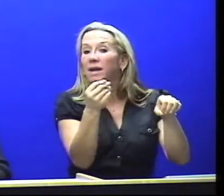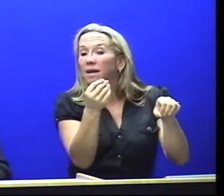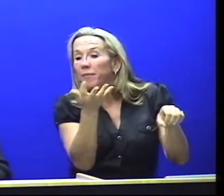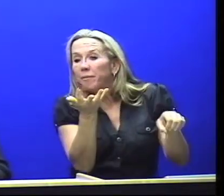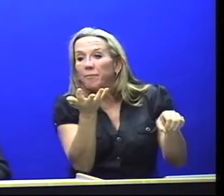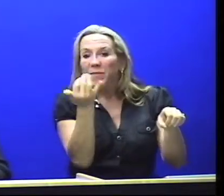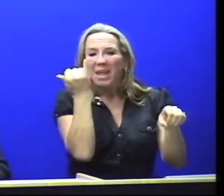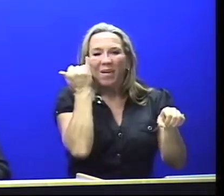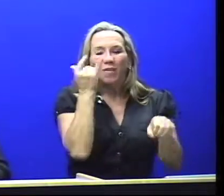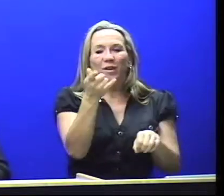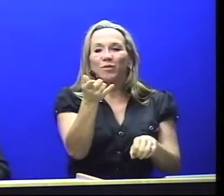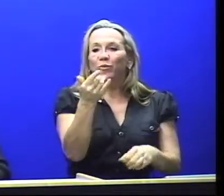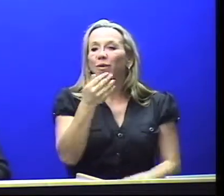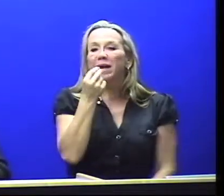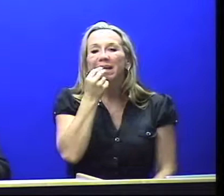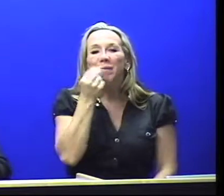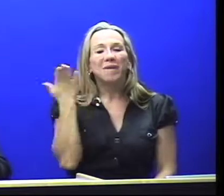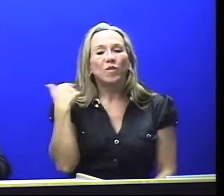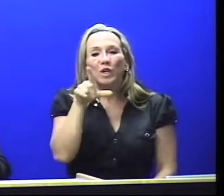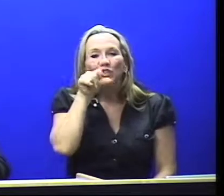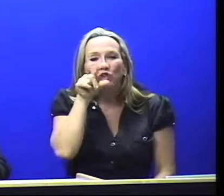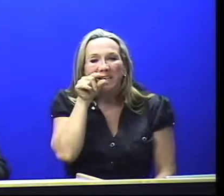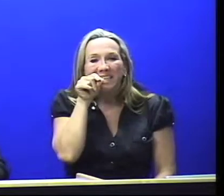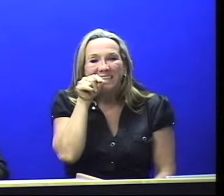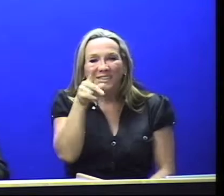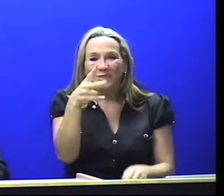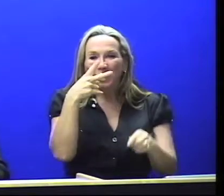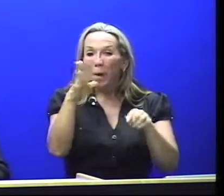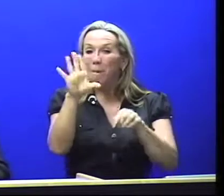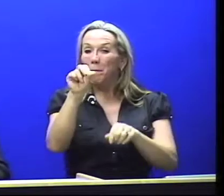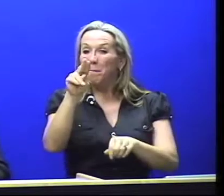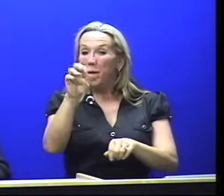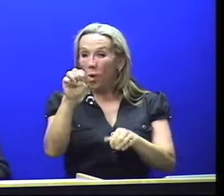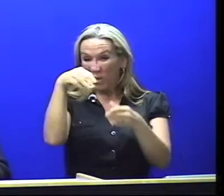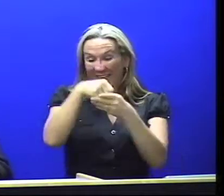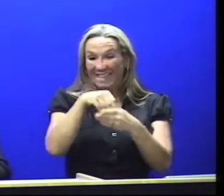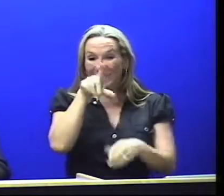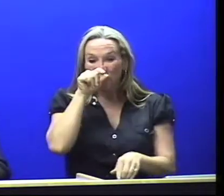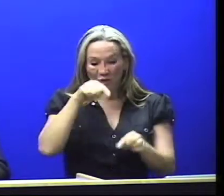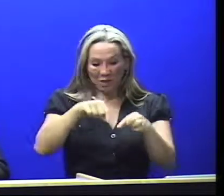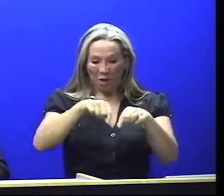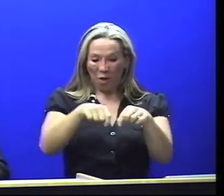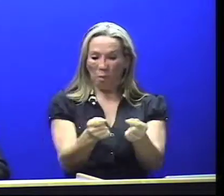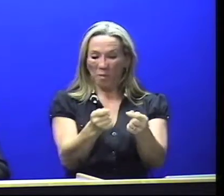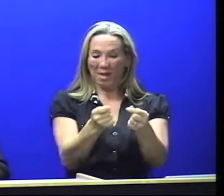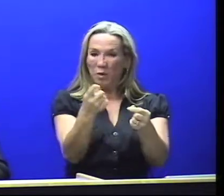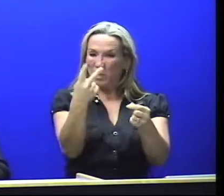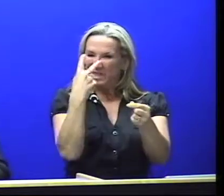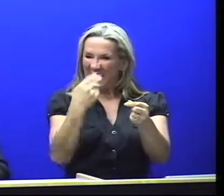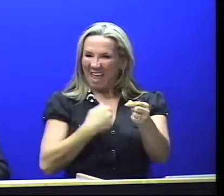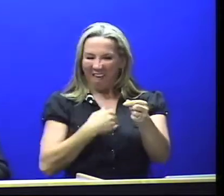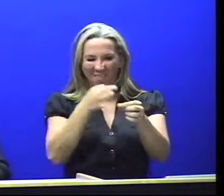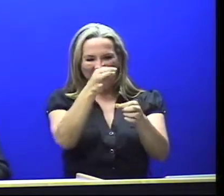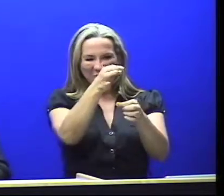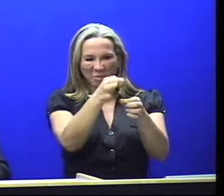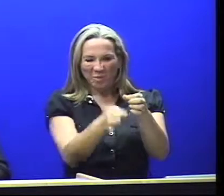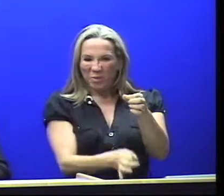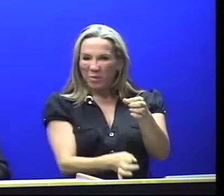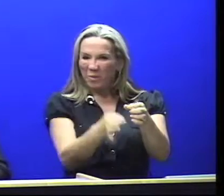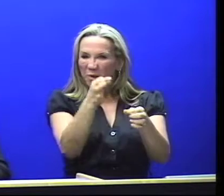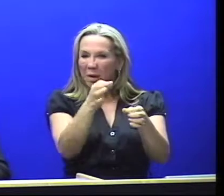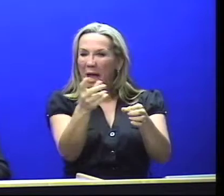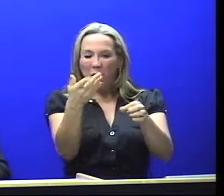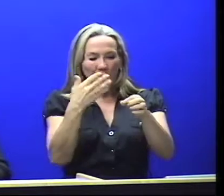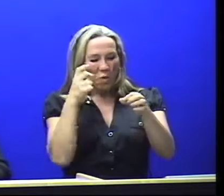had chicken and you've broken a bone open, and there's like a little bit of